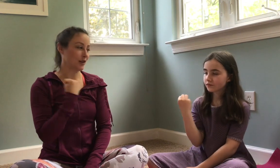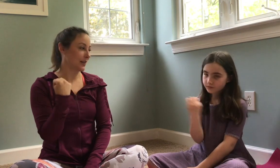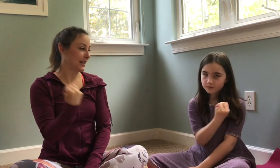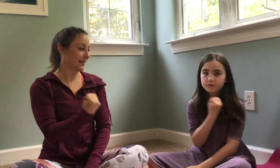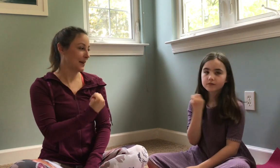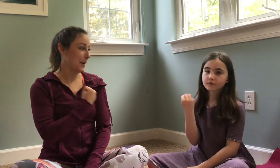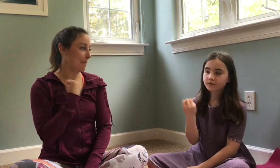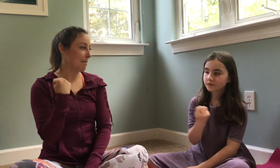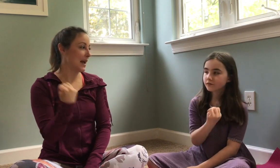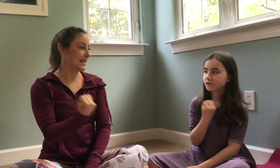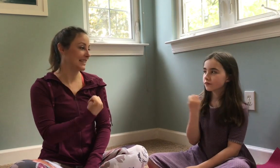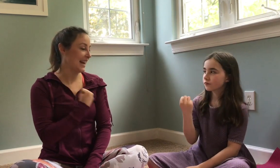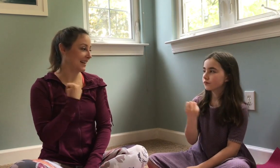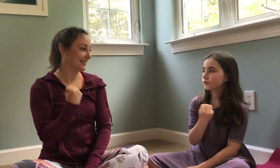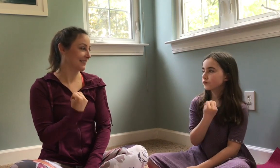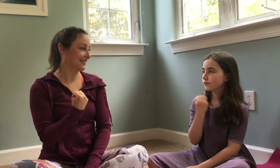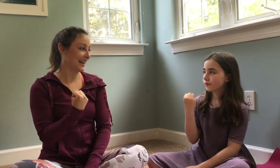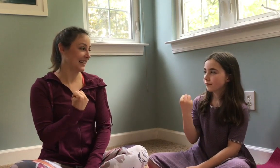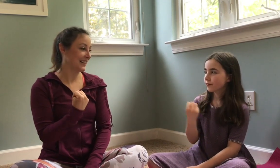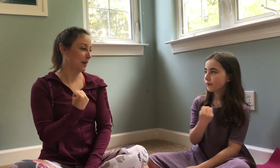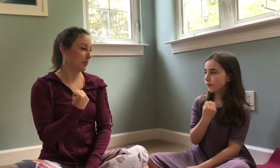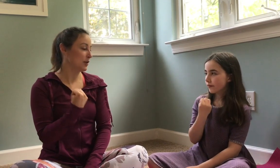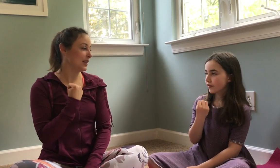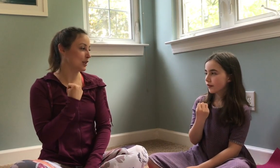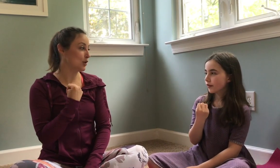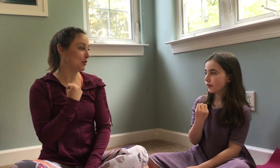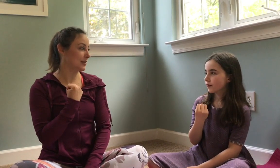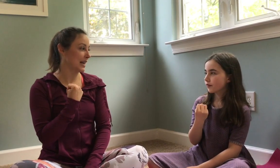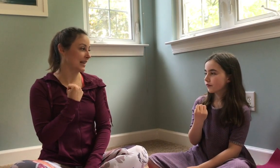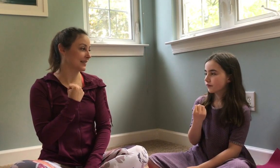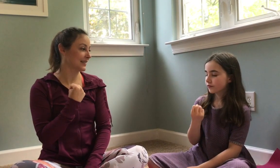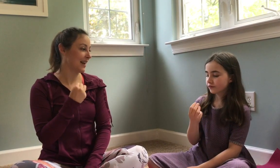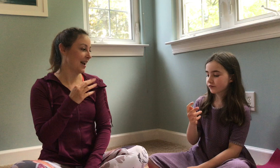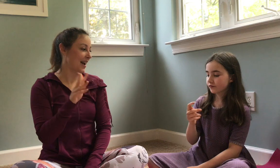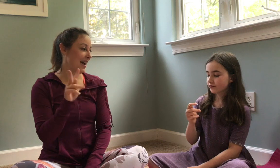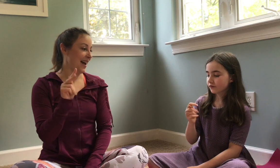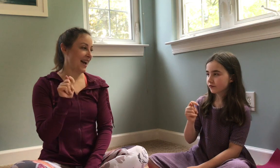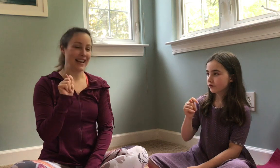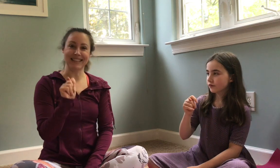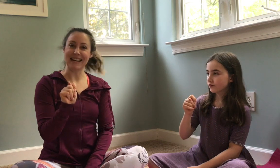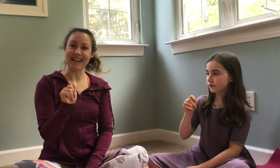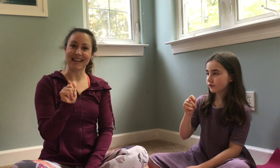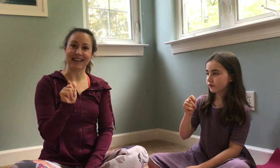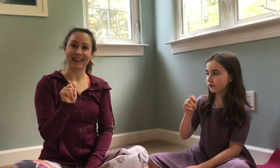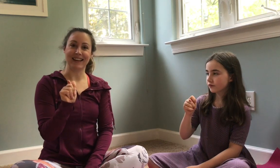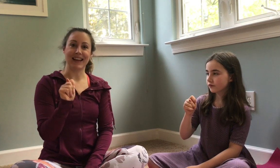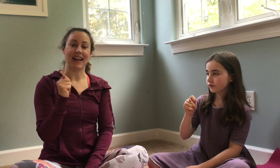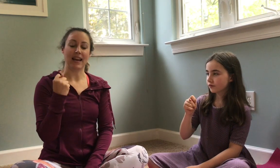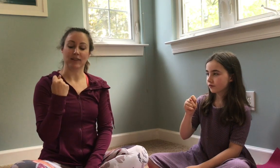it. Monday, right? What do you think Tuesday is? T, and